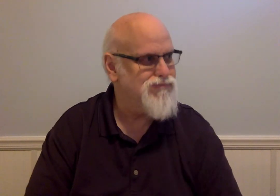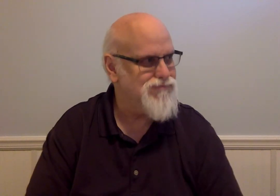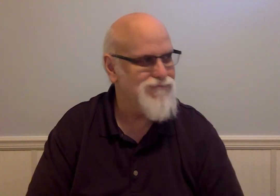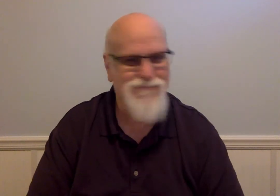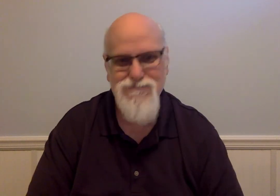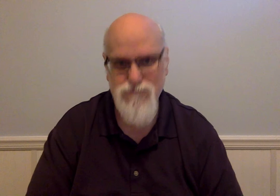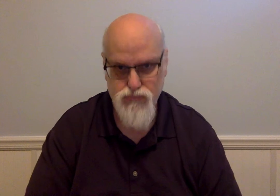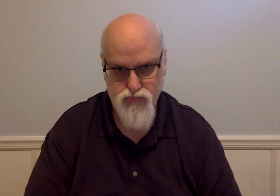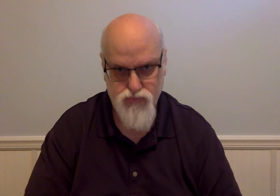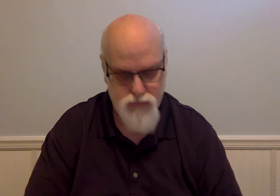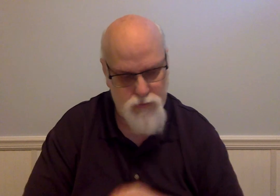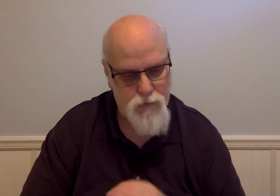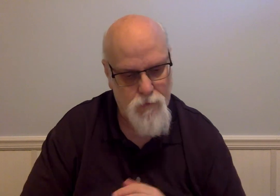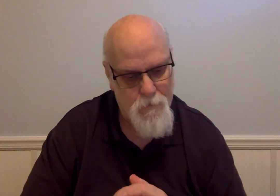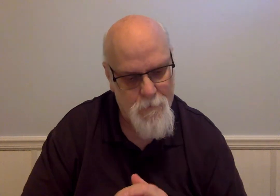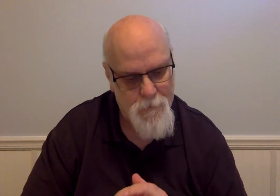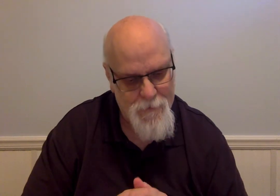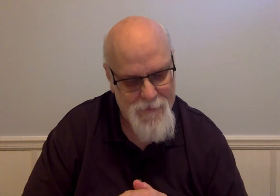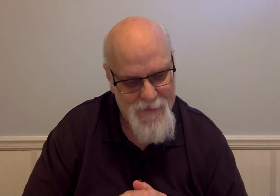fraternal or identical.